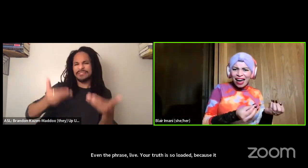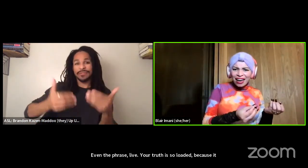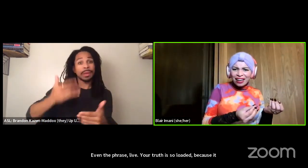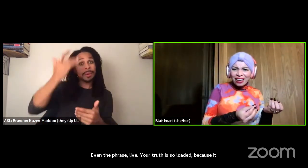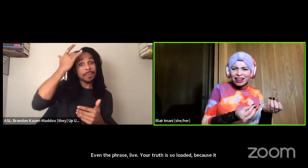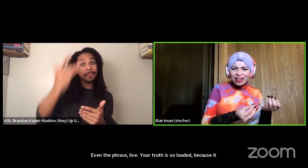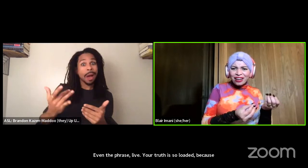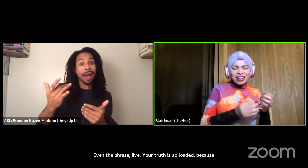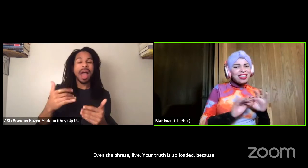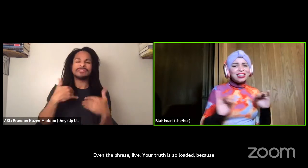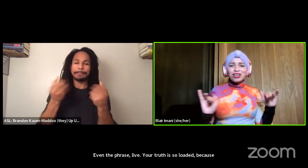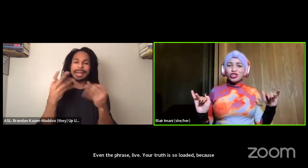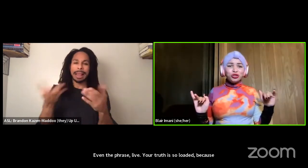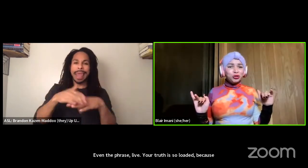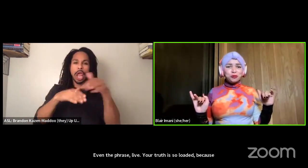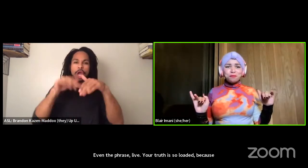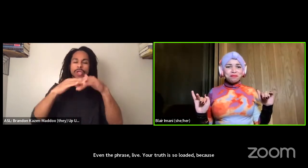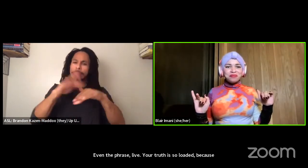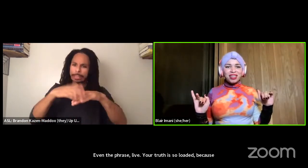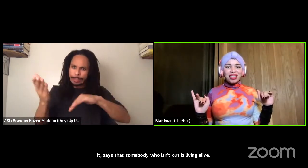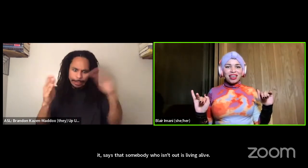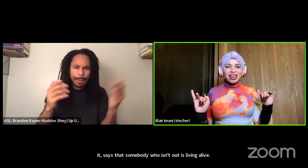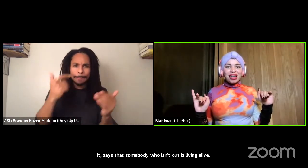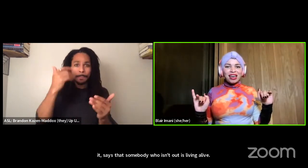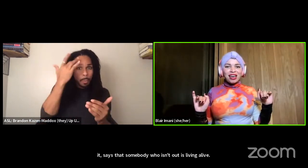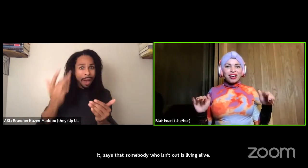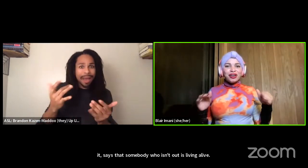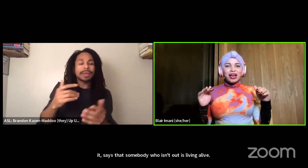living a lie. That's not true.